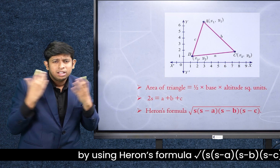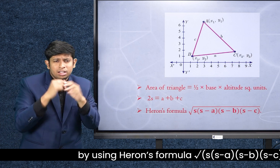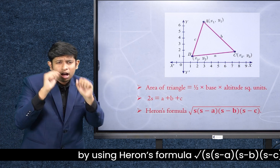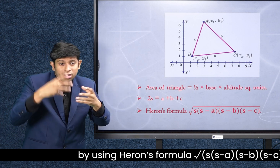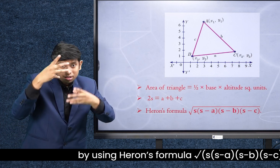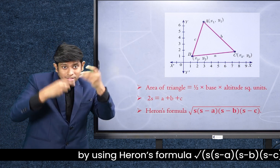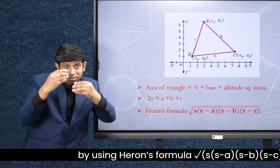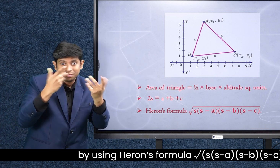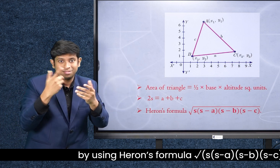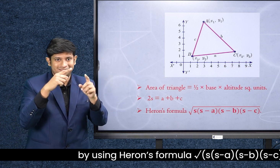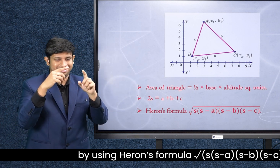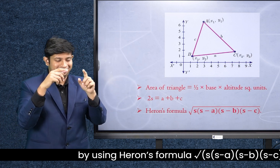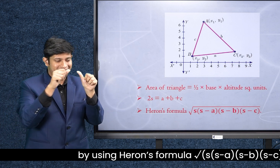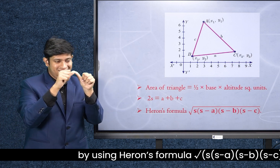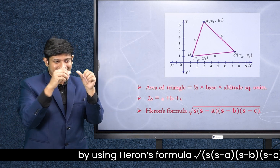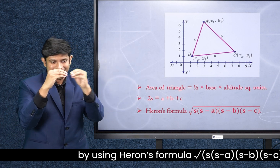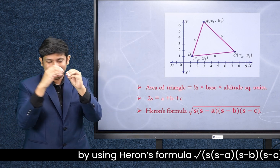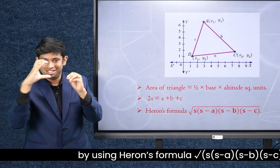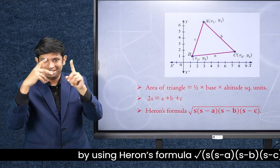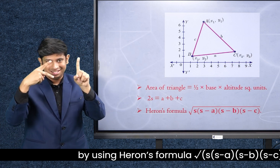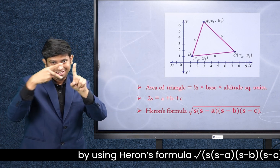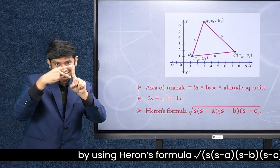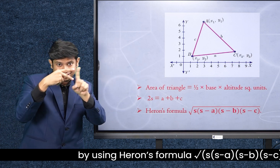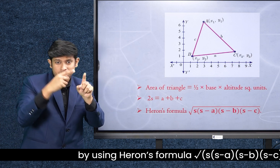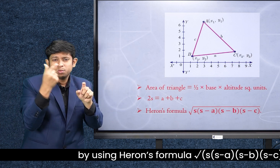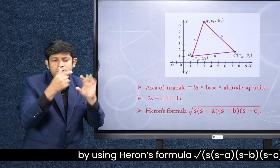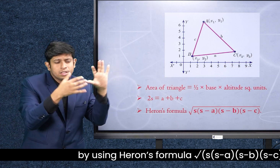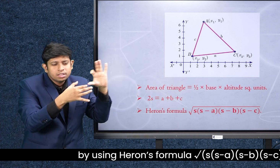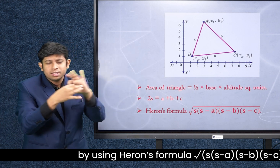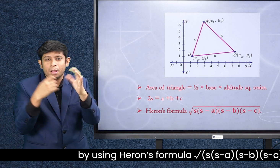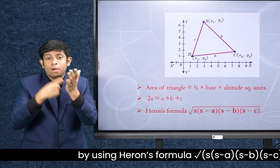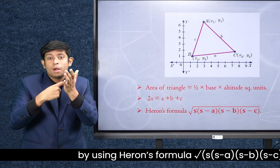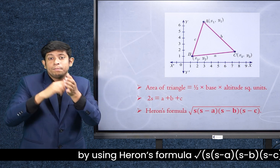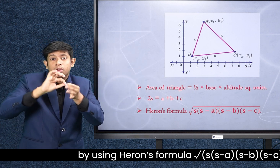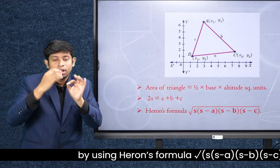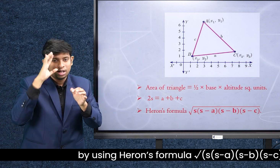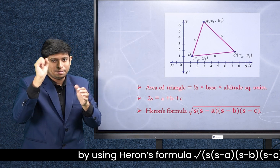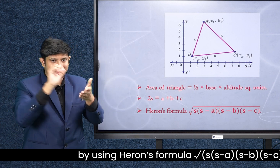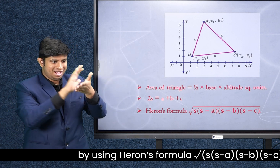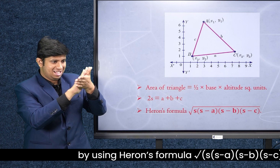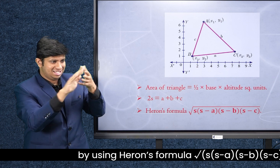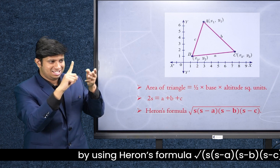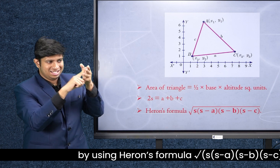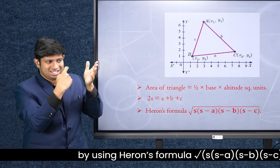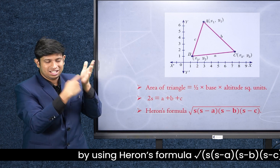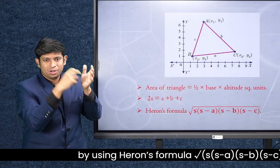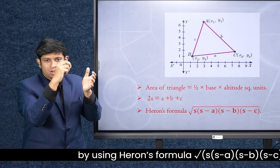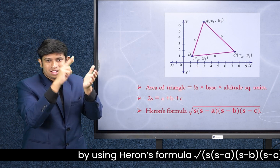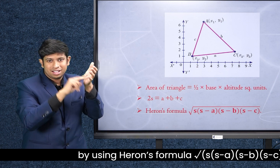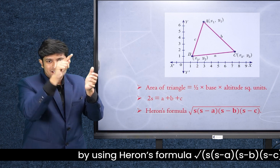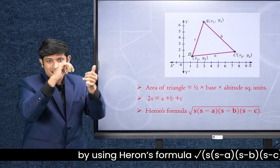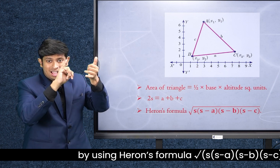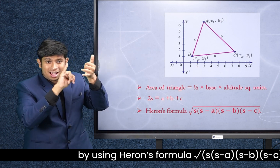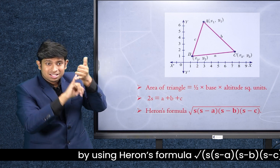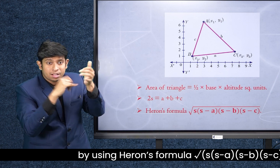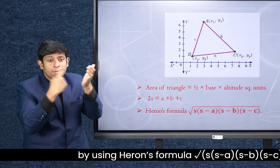Heron's formula root over S into S minus A, S minus B into S minus C.